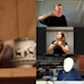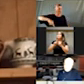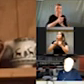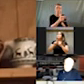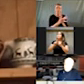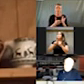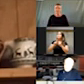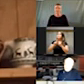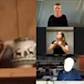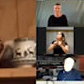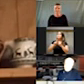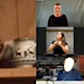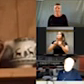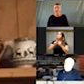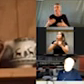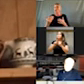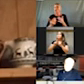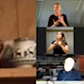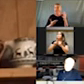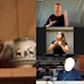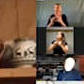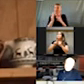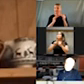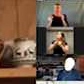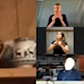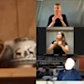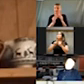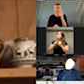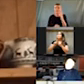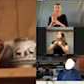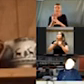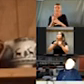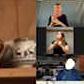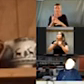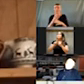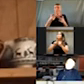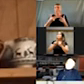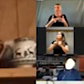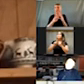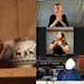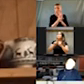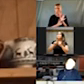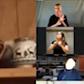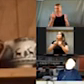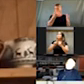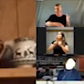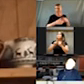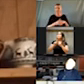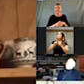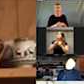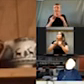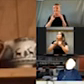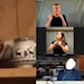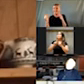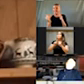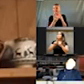new accessibility standards will be developed and enforced. Standards are the detailed instructions for how to